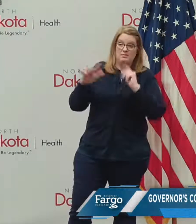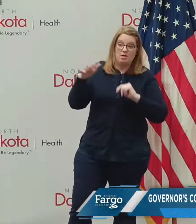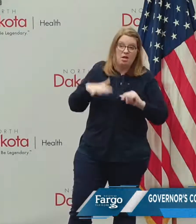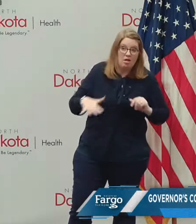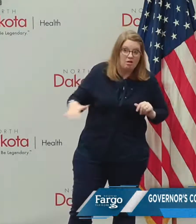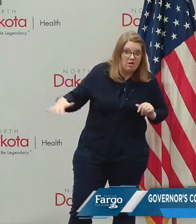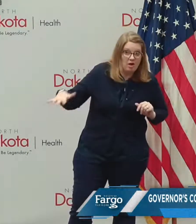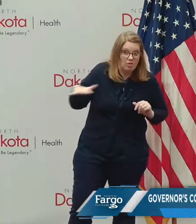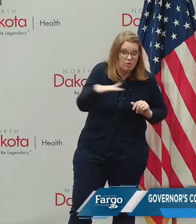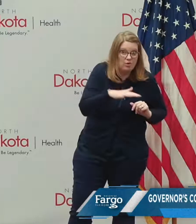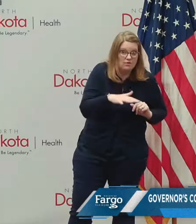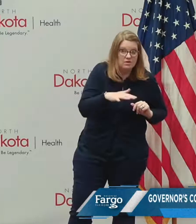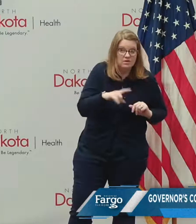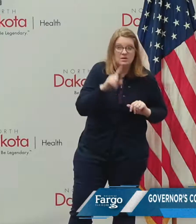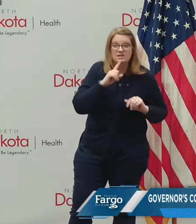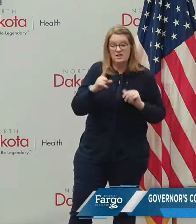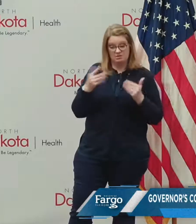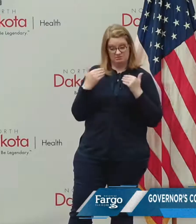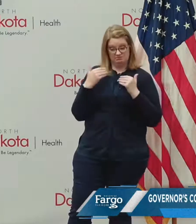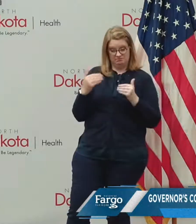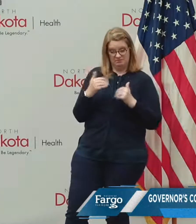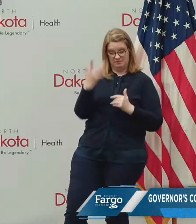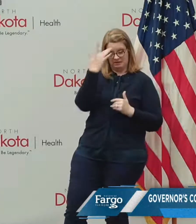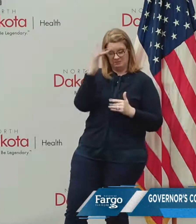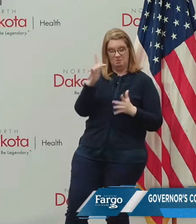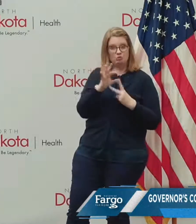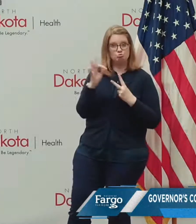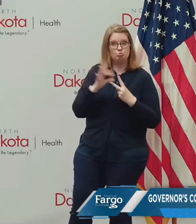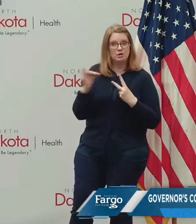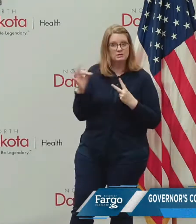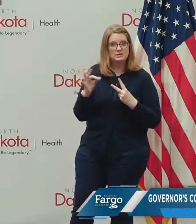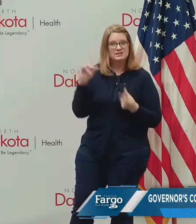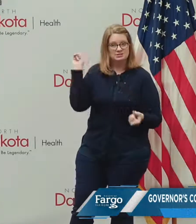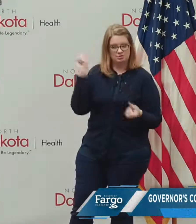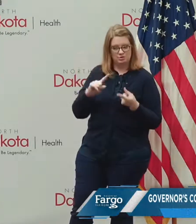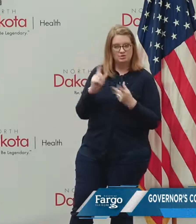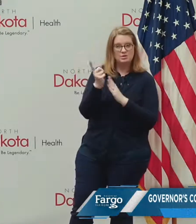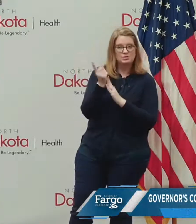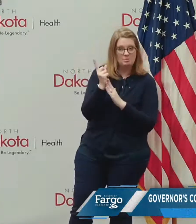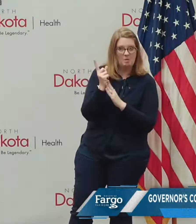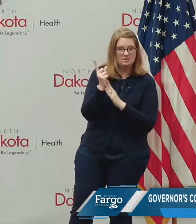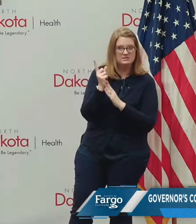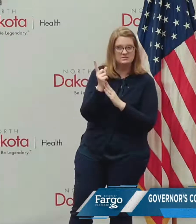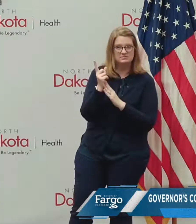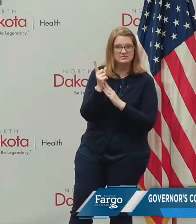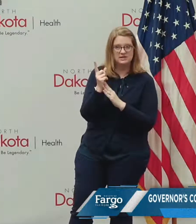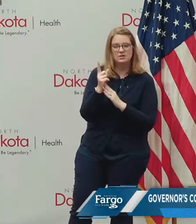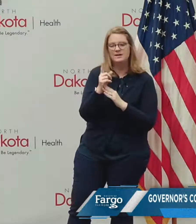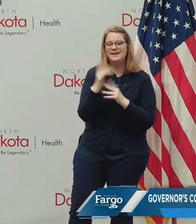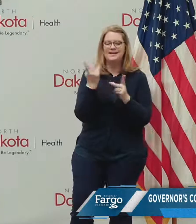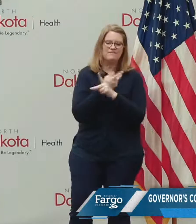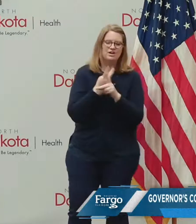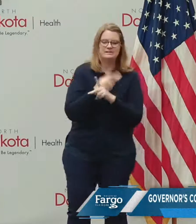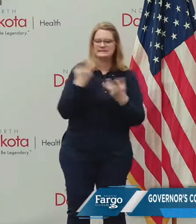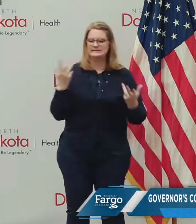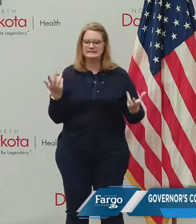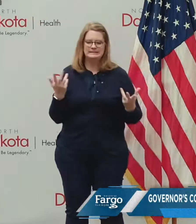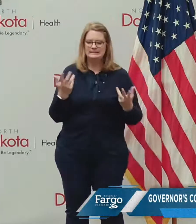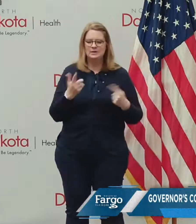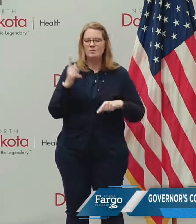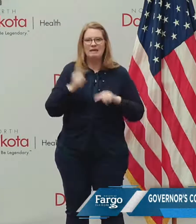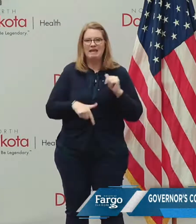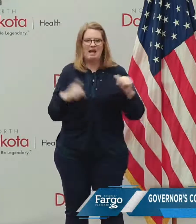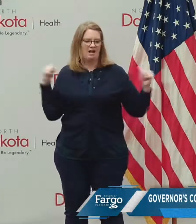to make smart choices to reduce transmissible moments in their organizations and find alternatives for how